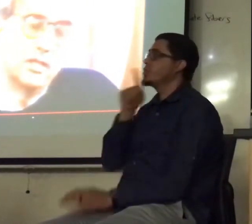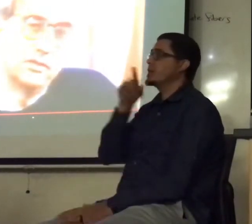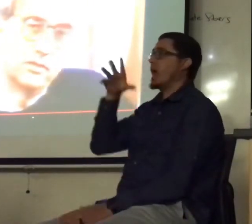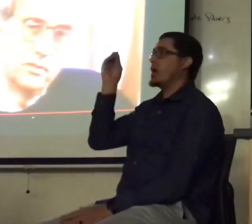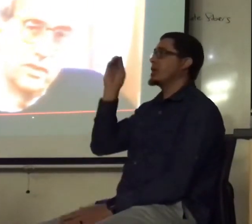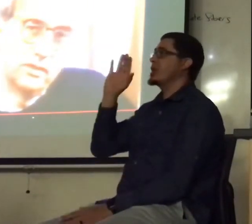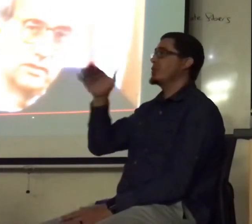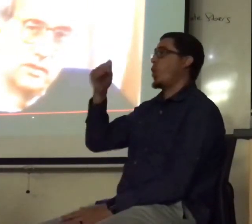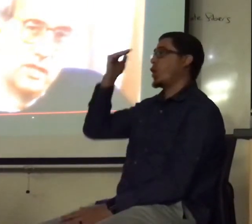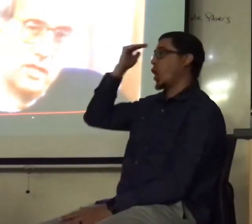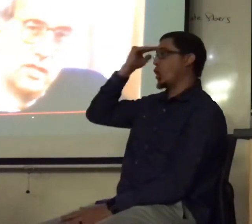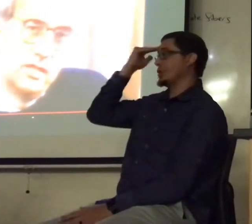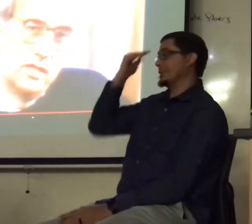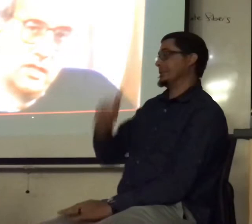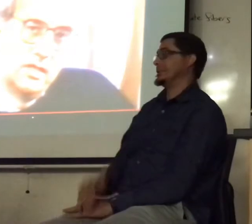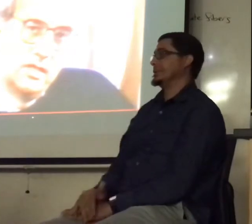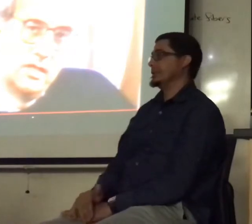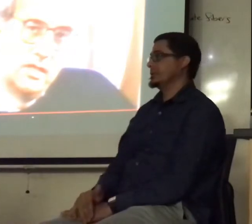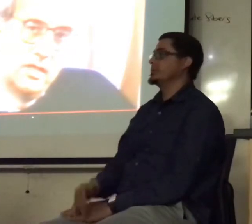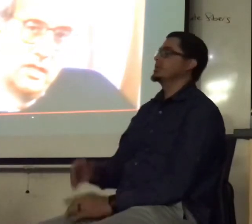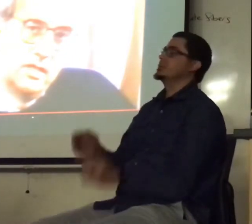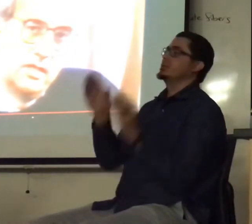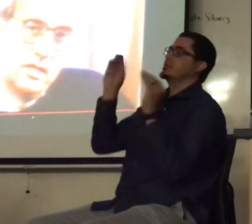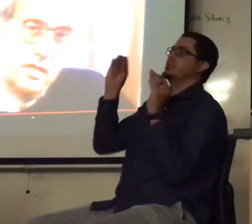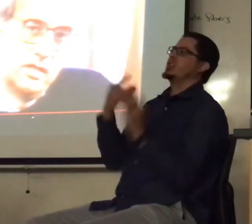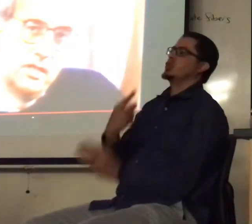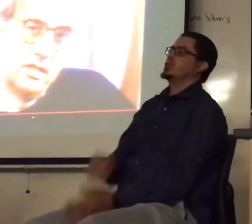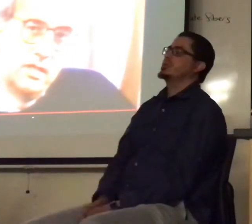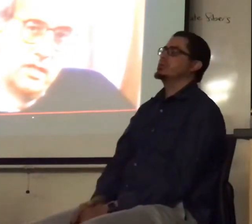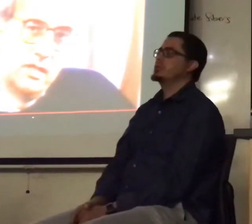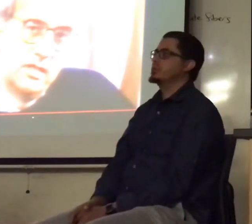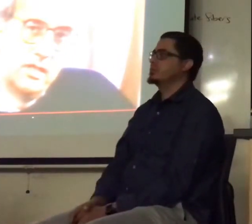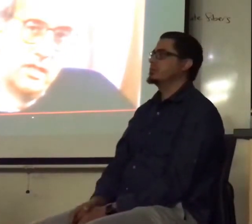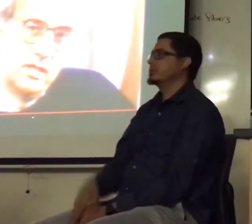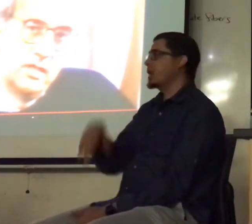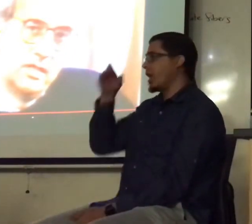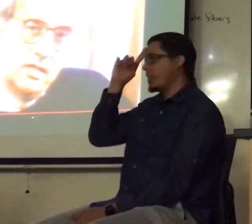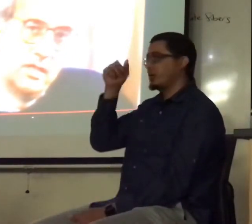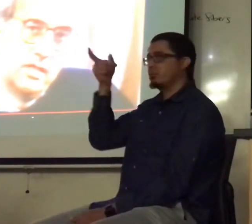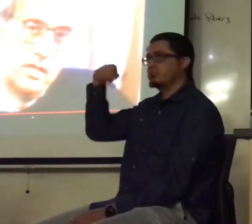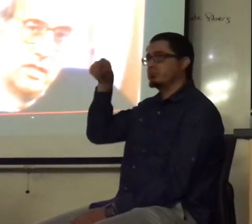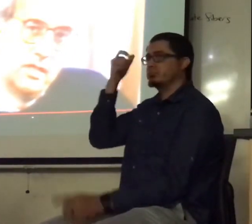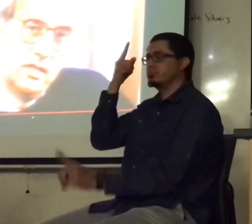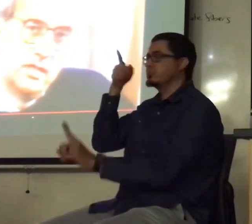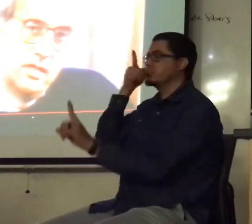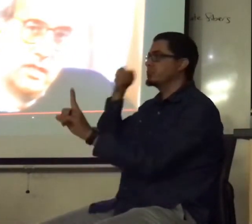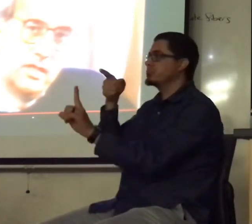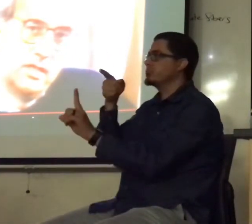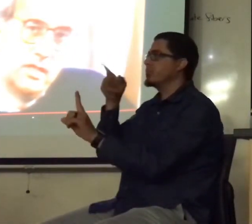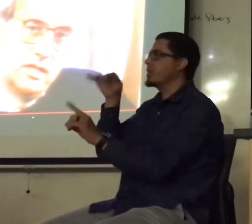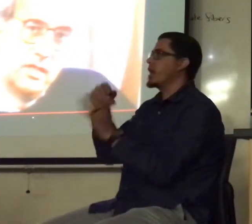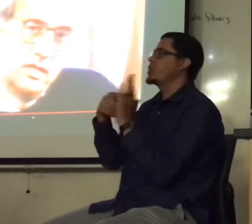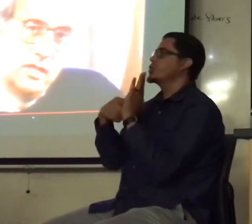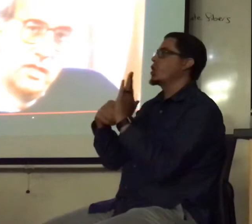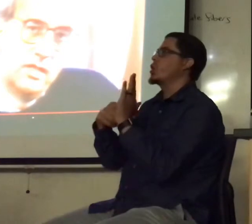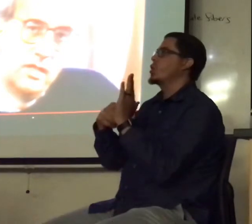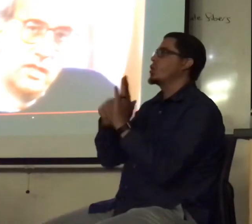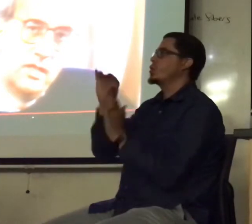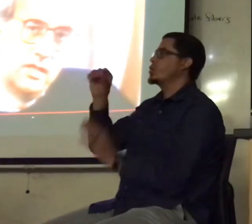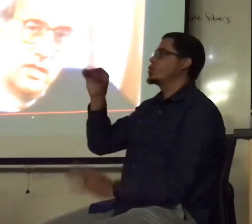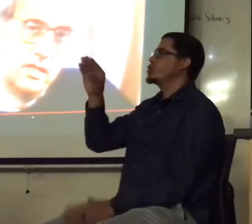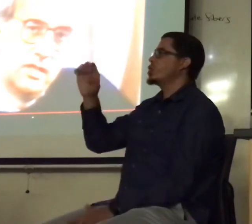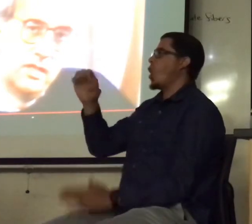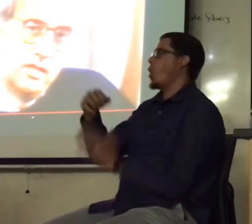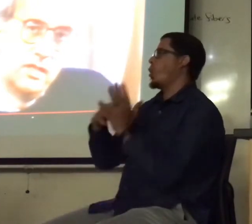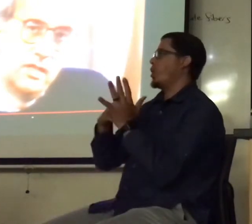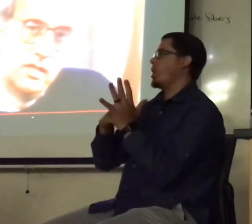outside of our conscious awareness. Okay. I think you get the point. Now, that kind of shows Joe's